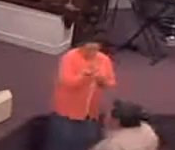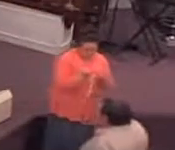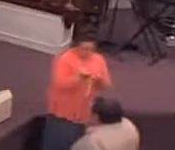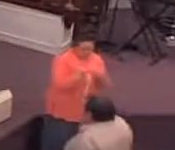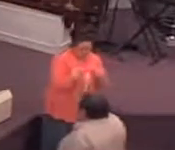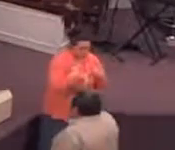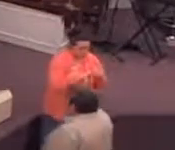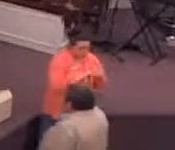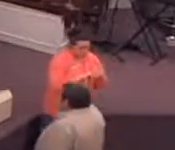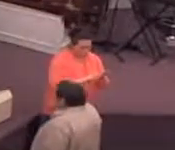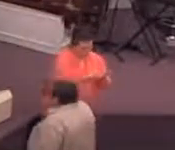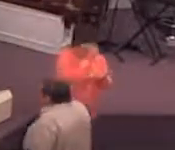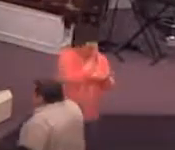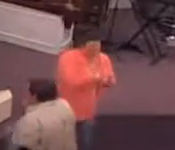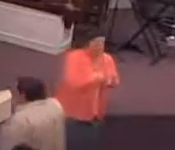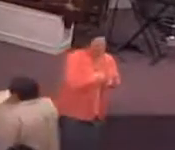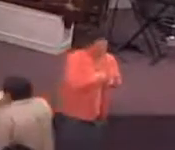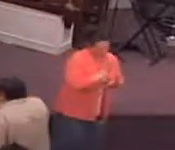men.